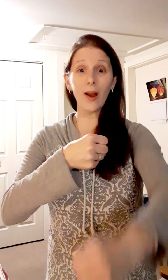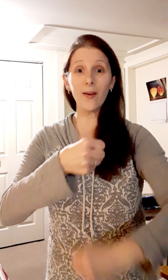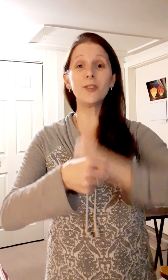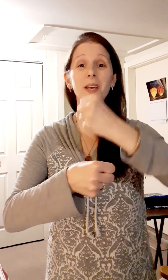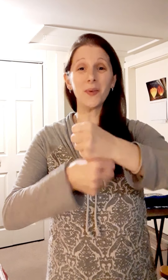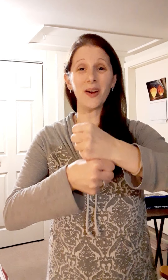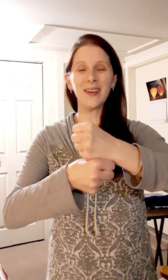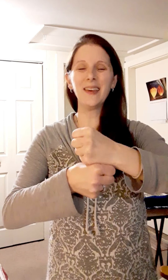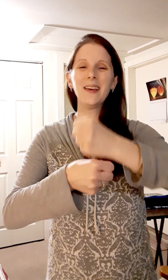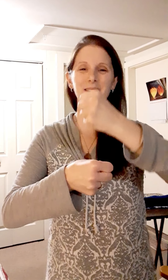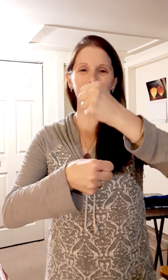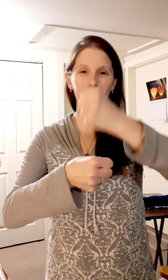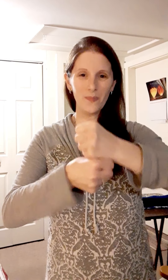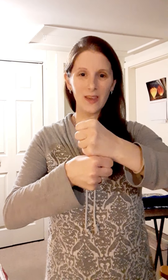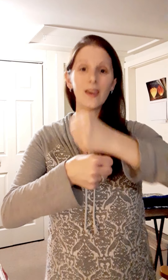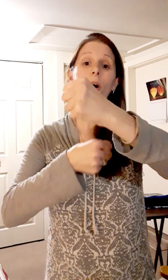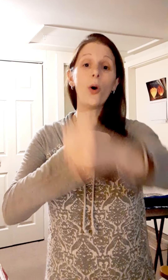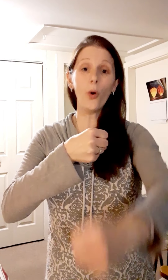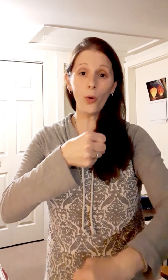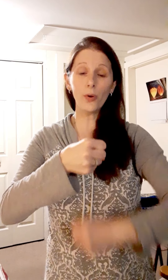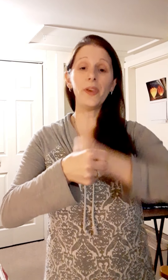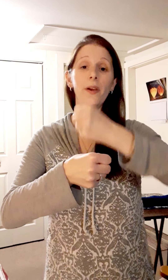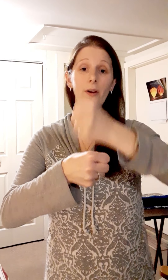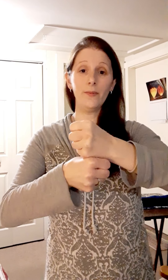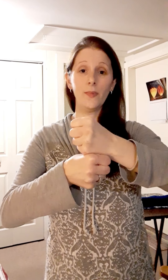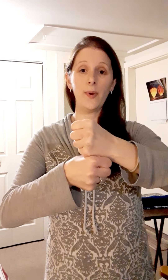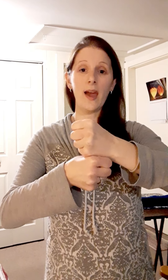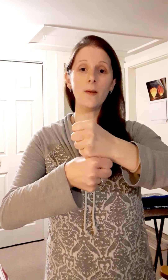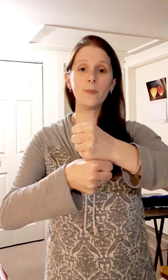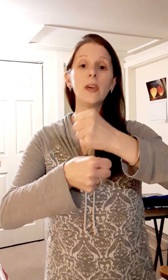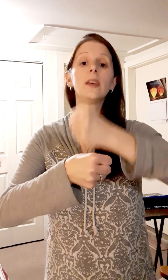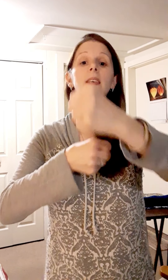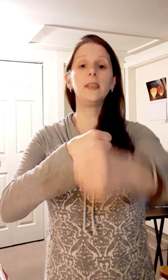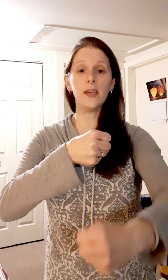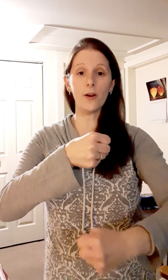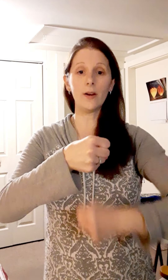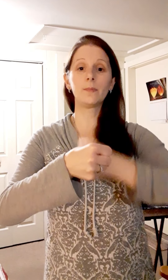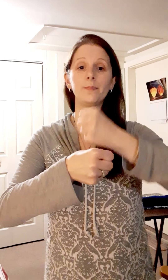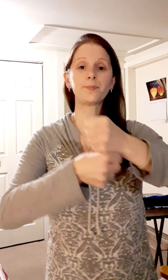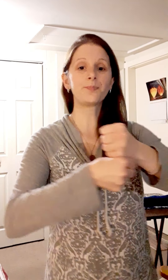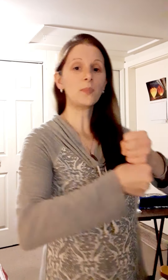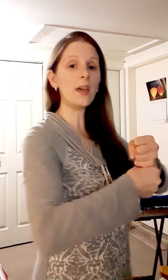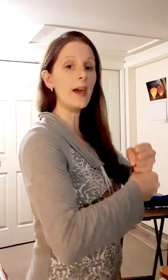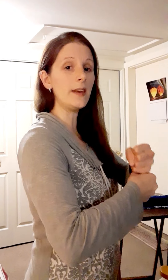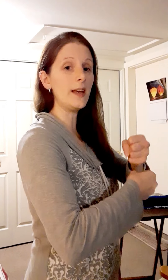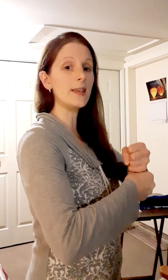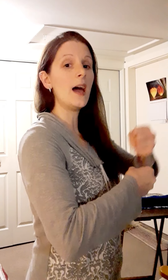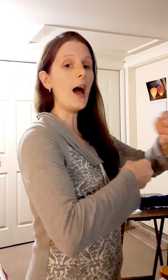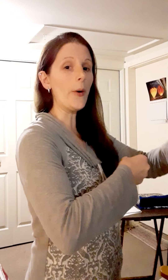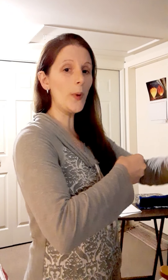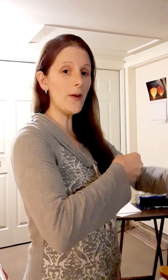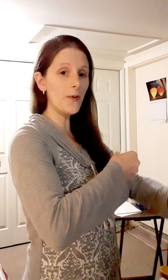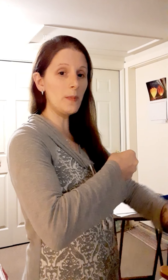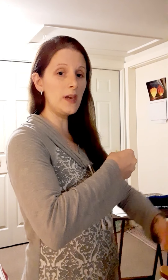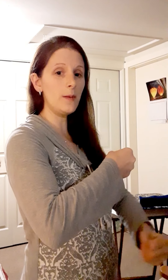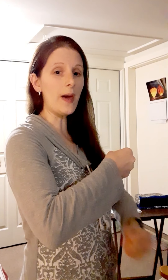to January. So a whole year, okay? Year. Again, it's out away from me, back